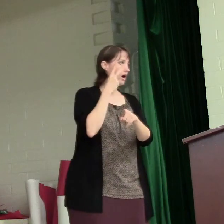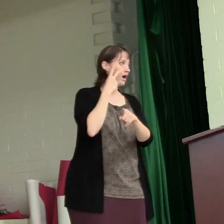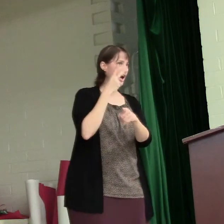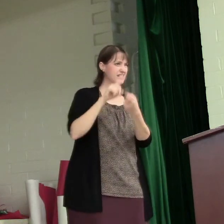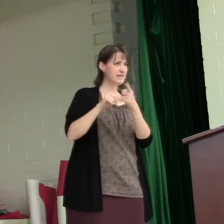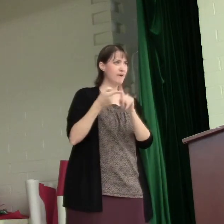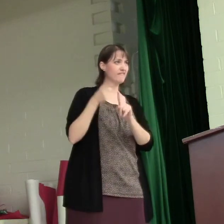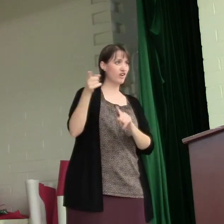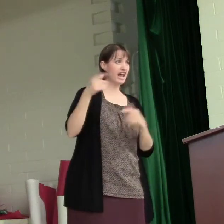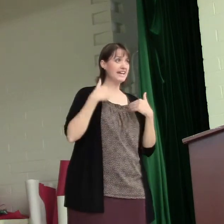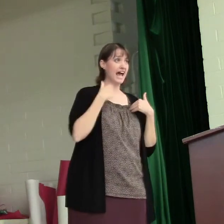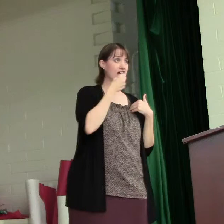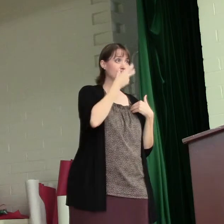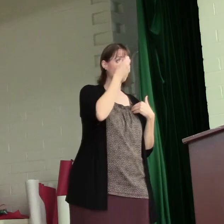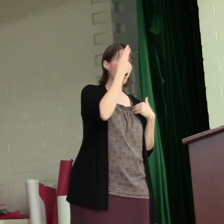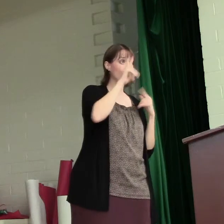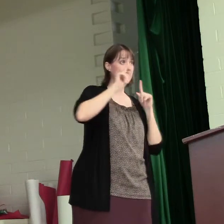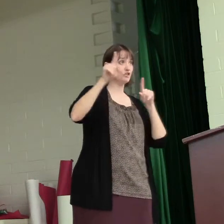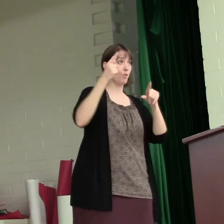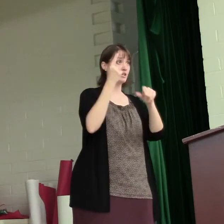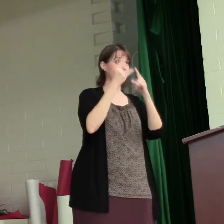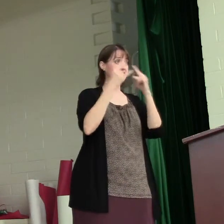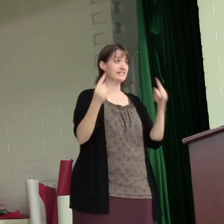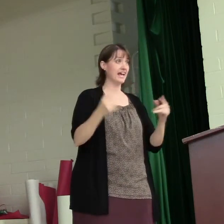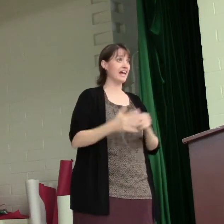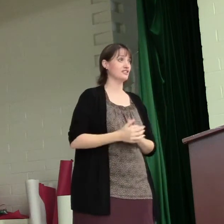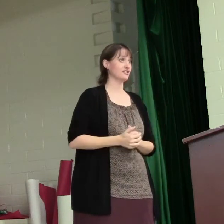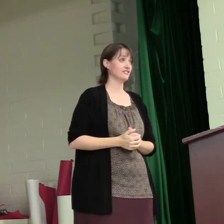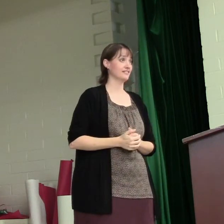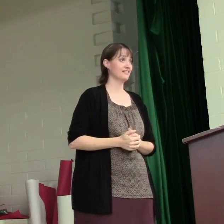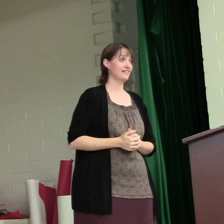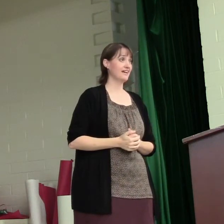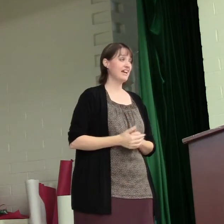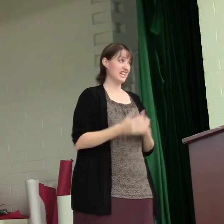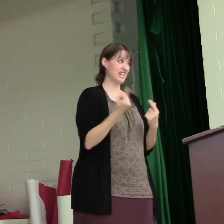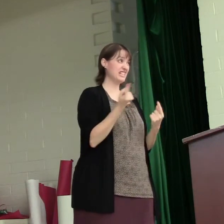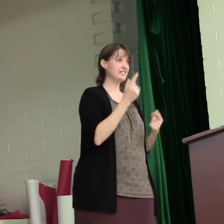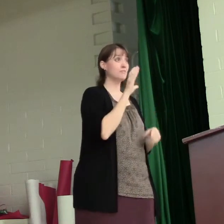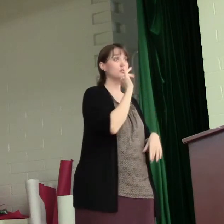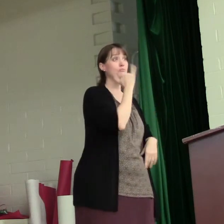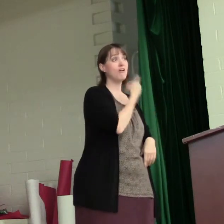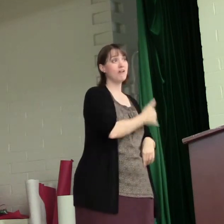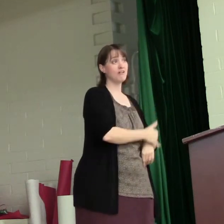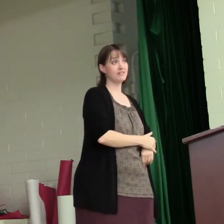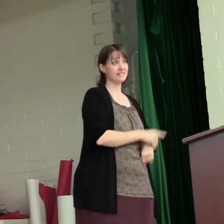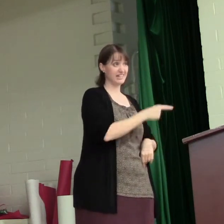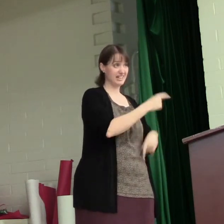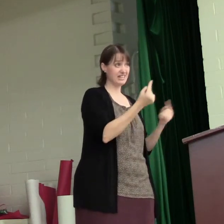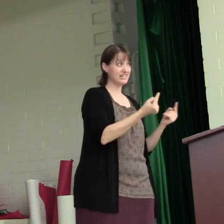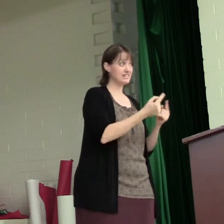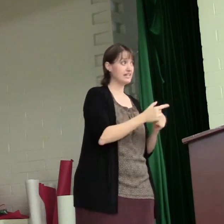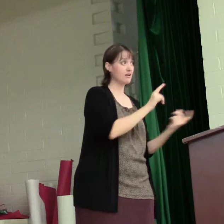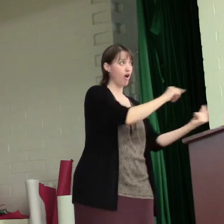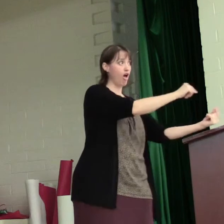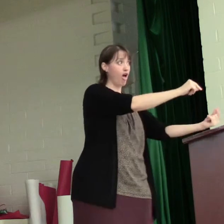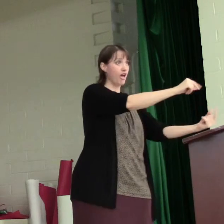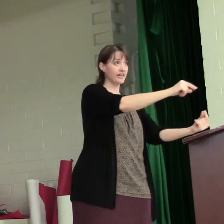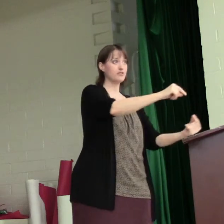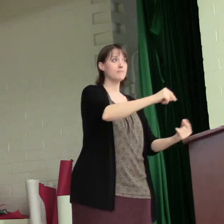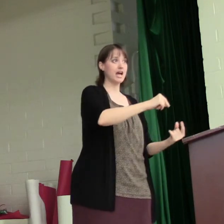ooh, I see my friend, he has a goat, he's going to the tent. He did something wrong, he did sin. Can you imagine